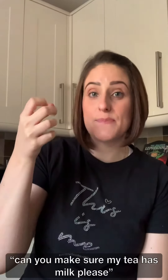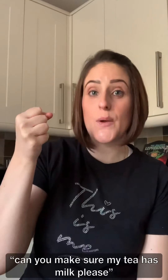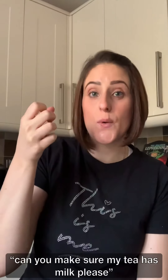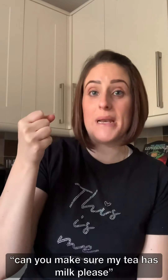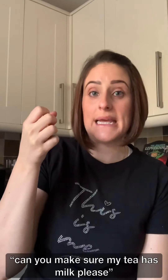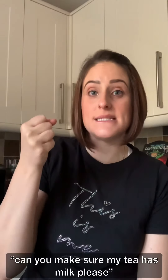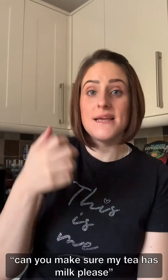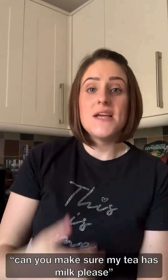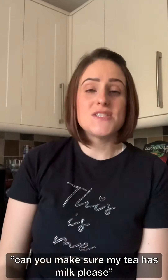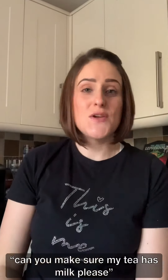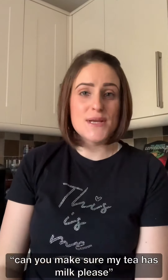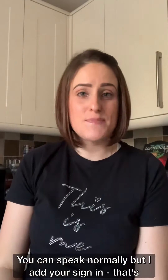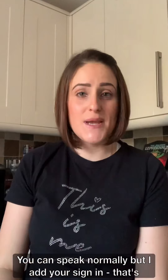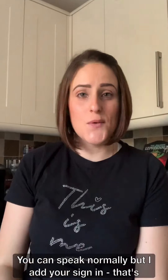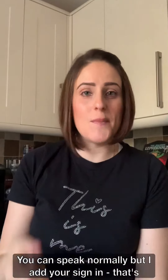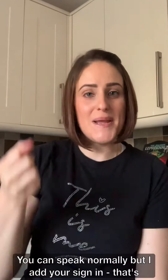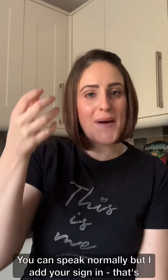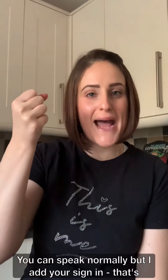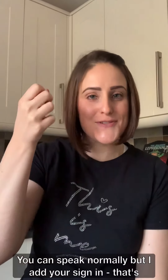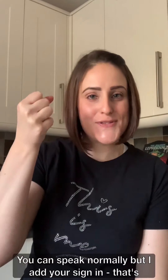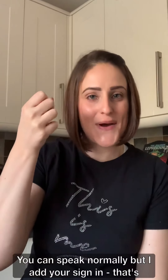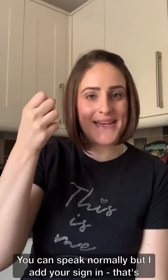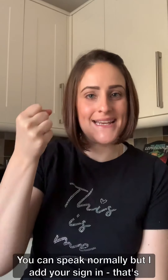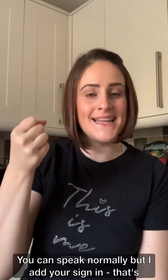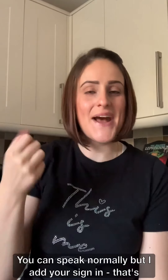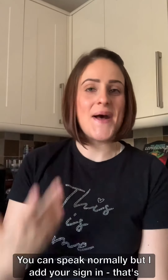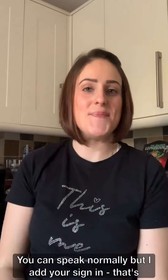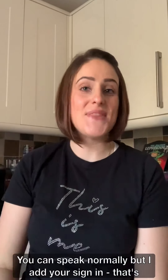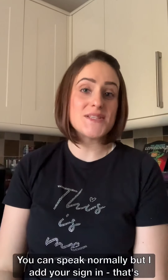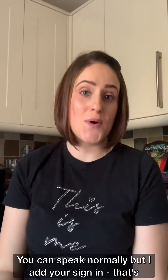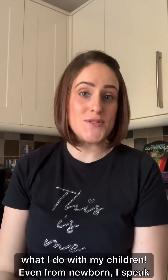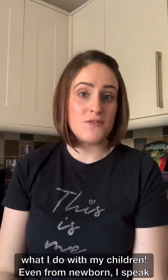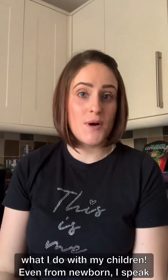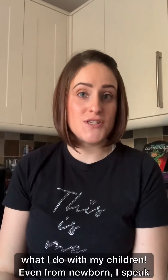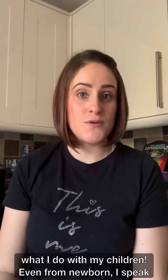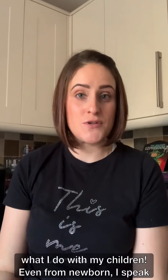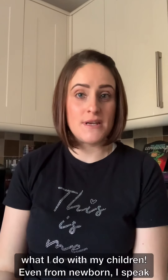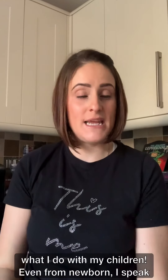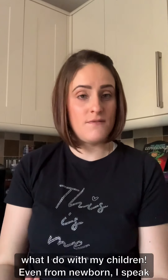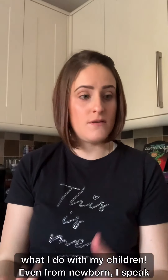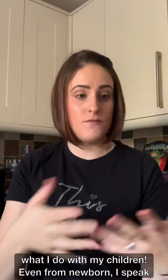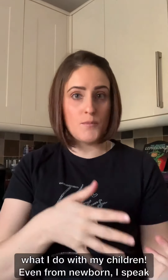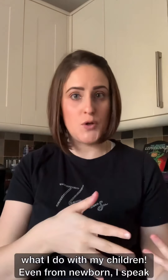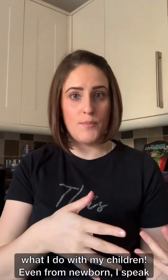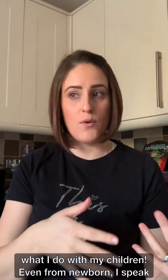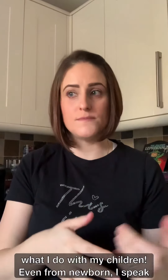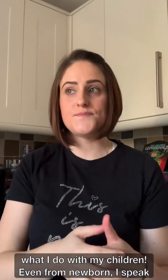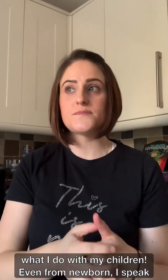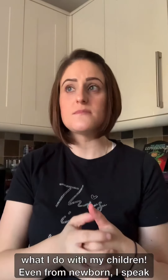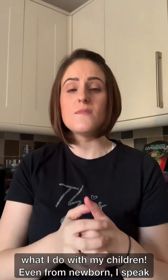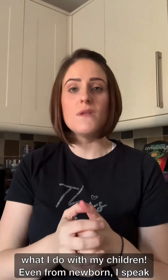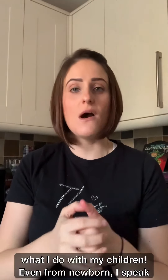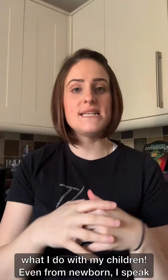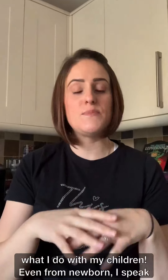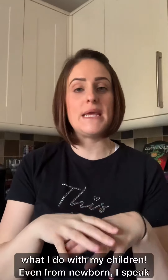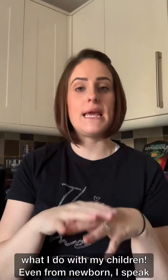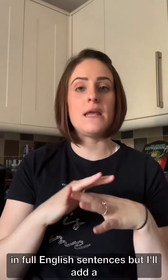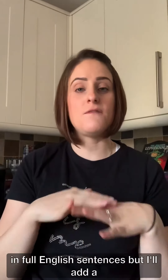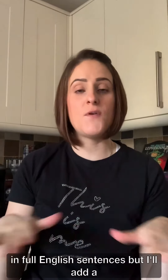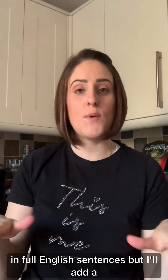milk please so you can speak normally but add your sign in um that's what I do with my children even from newborn I speak in full